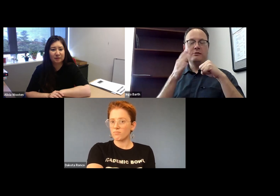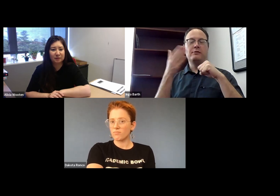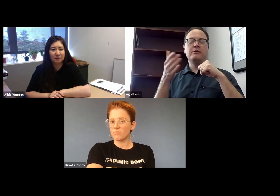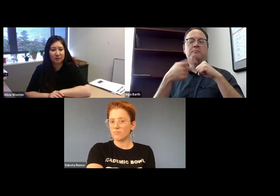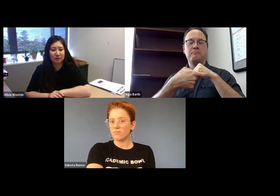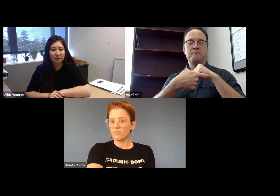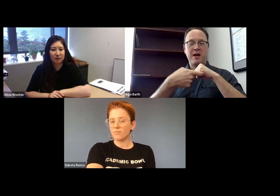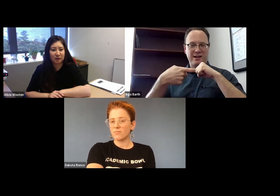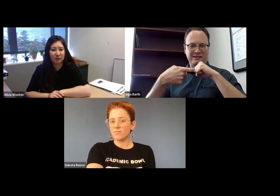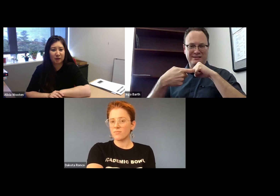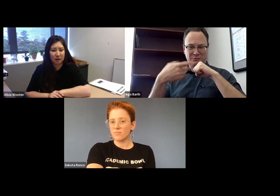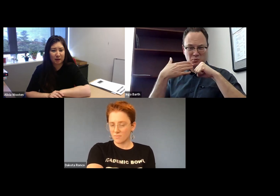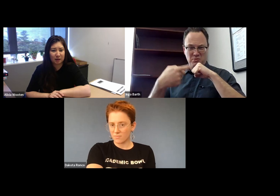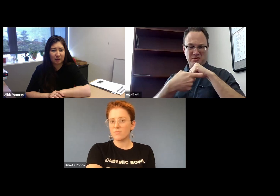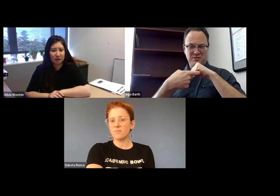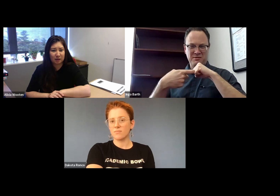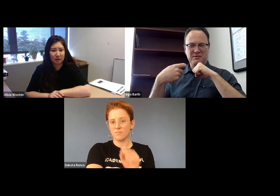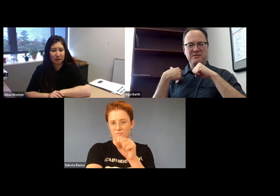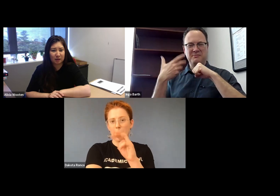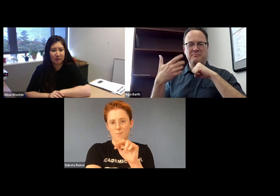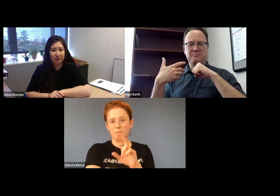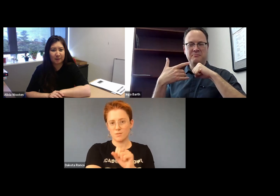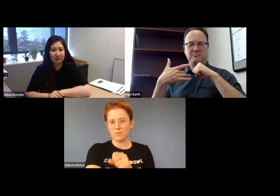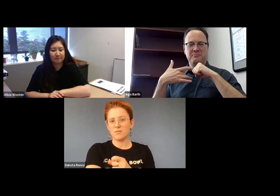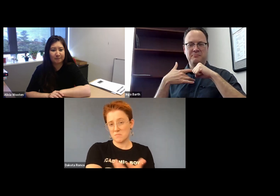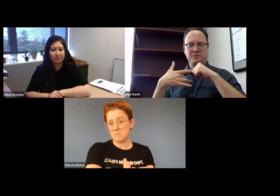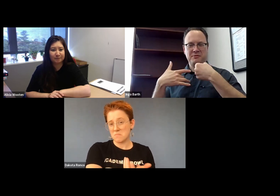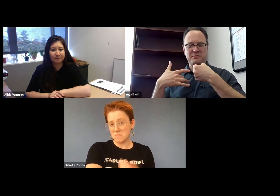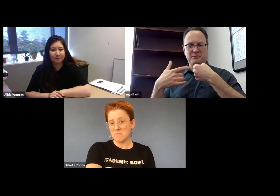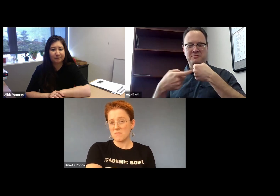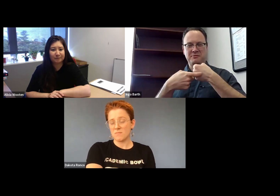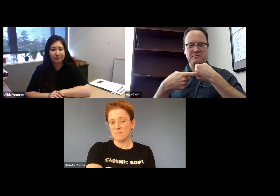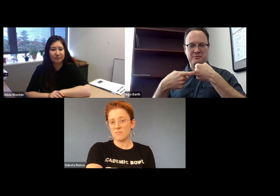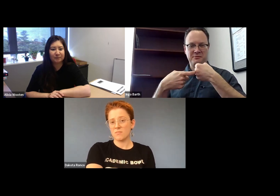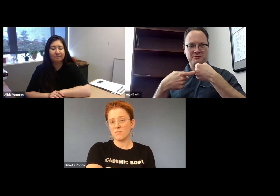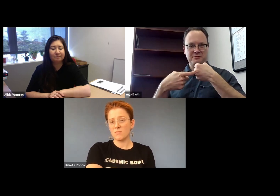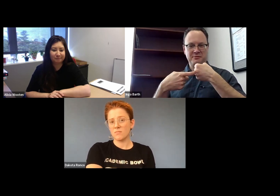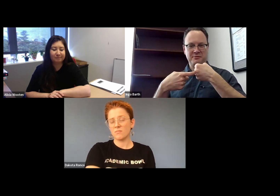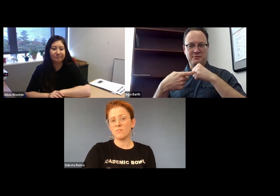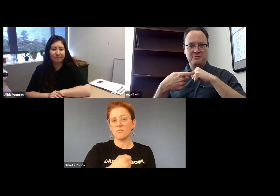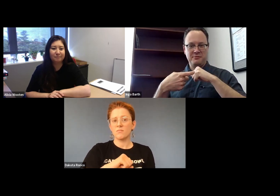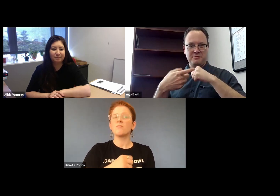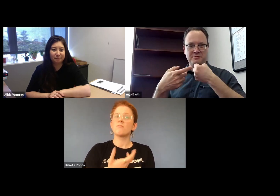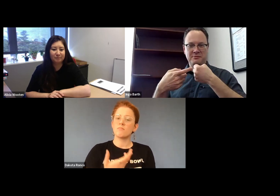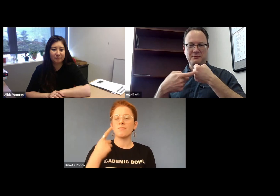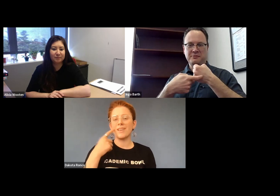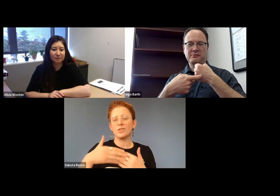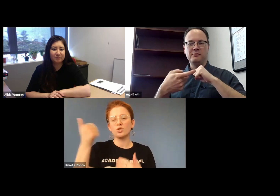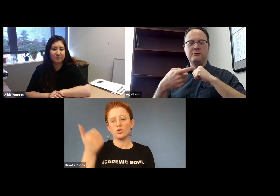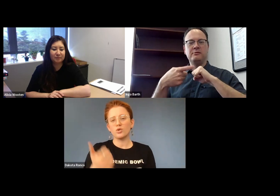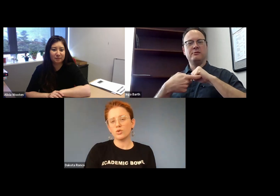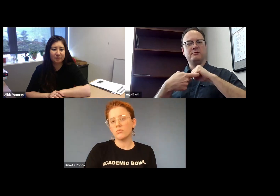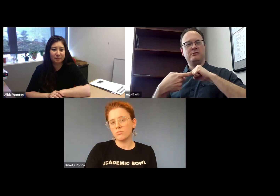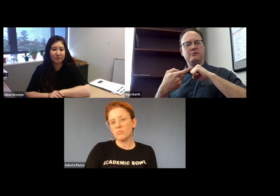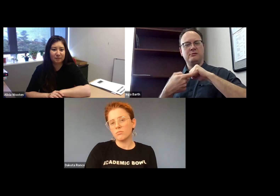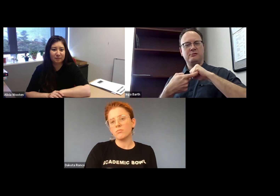So for certain planets, you can see that it's easier to have your elbow down toward your side and then